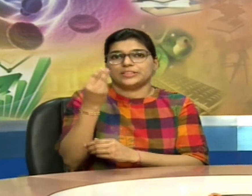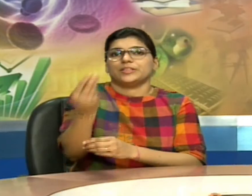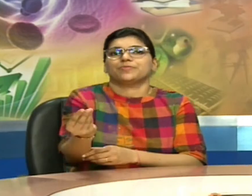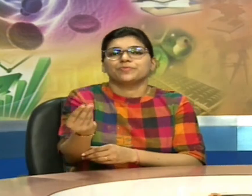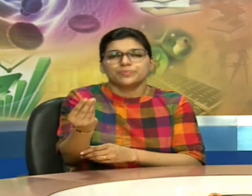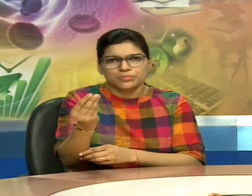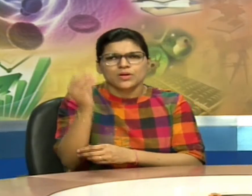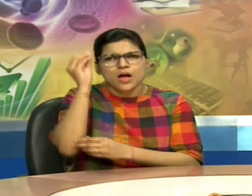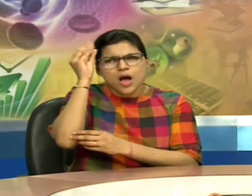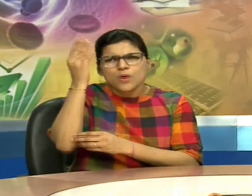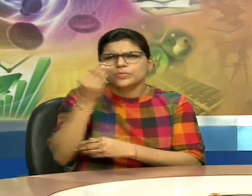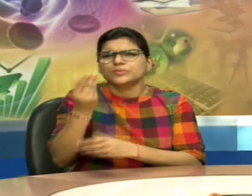Awareness.